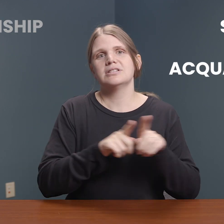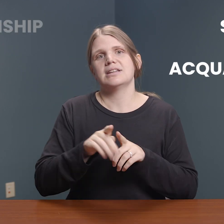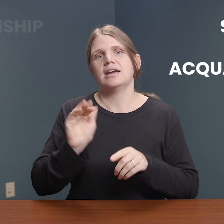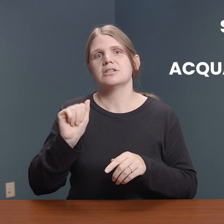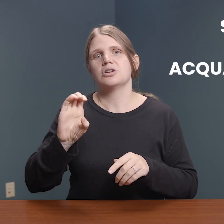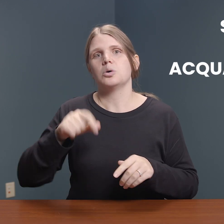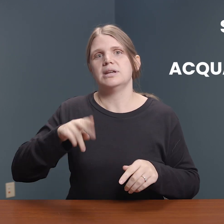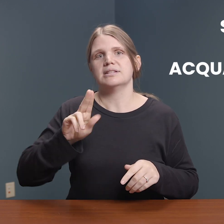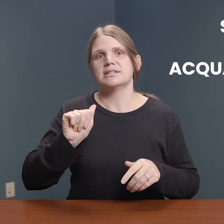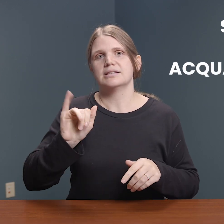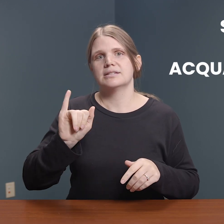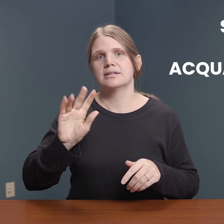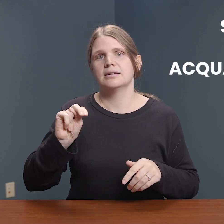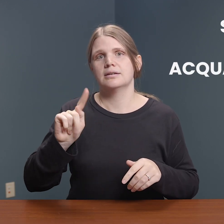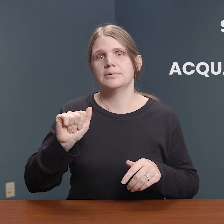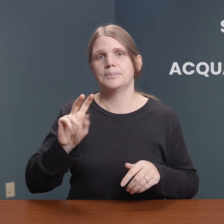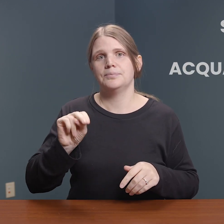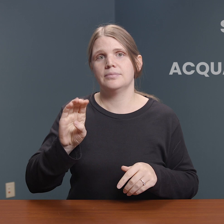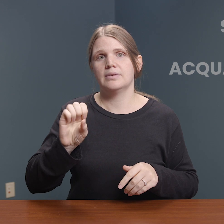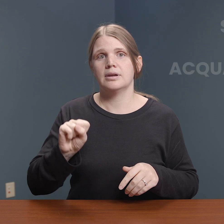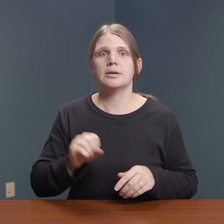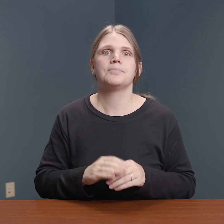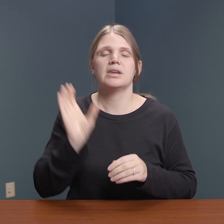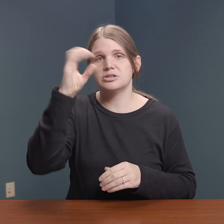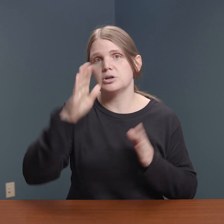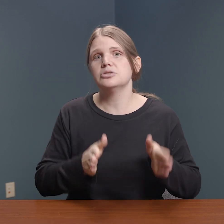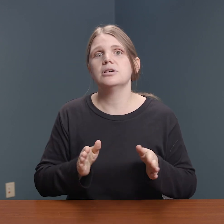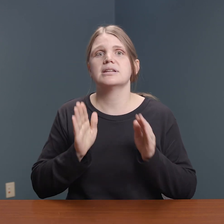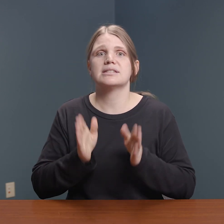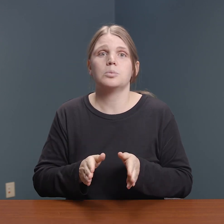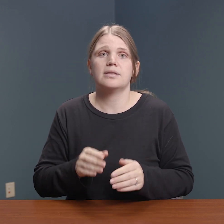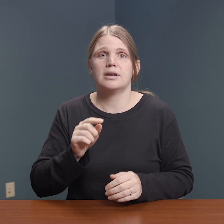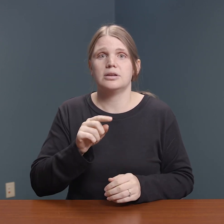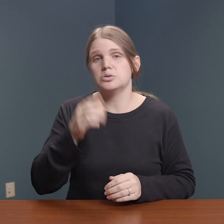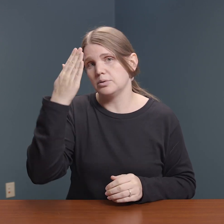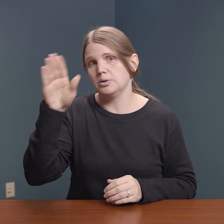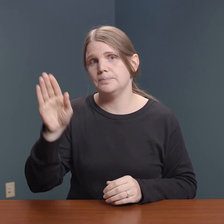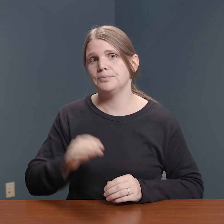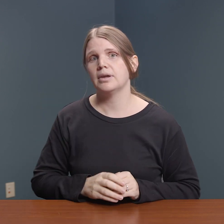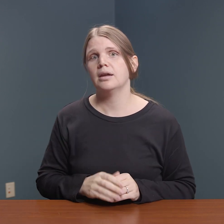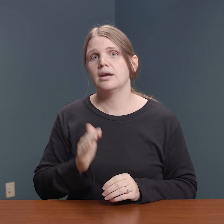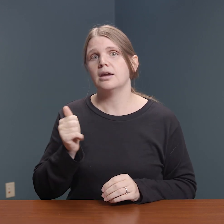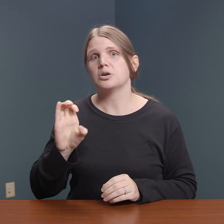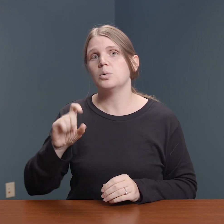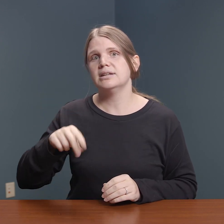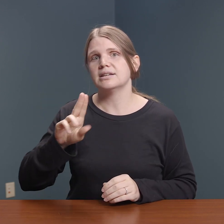strangers and acquaintances. A stranger is someone that you don't know. An